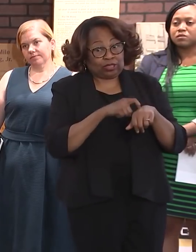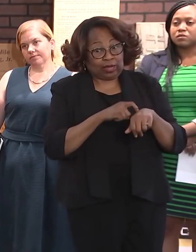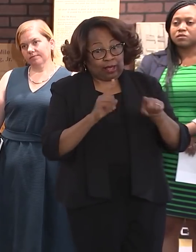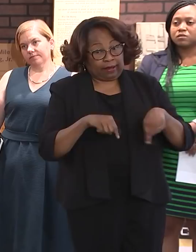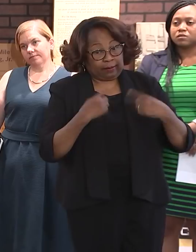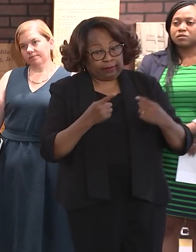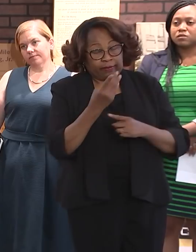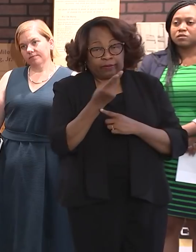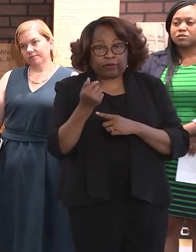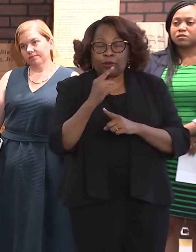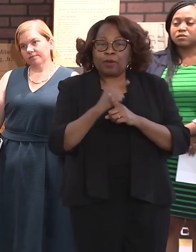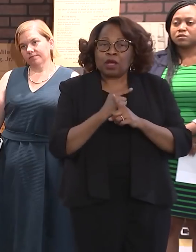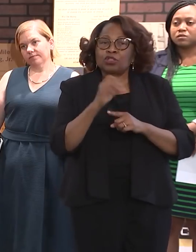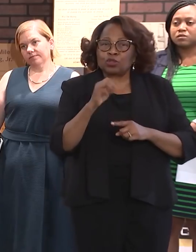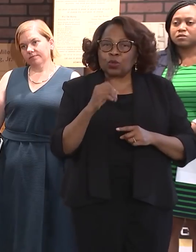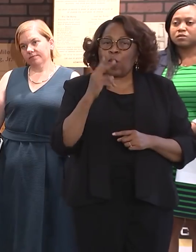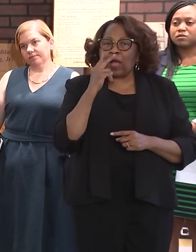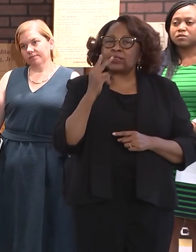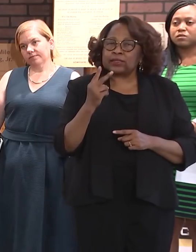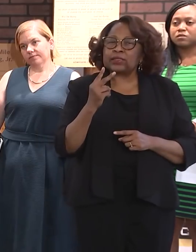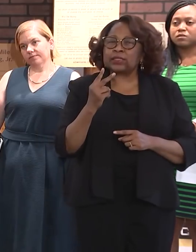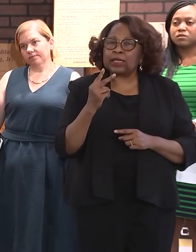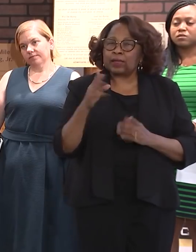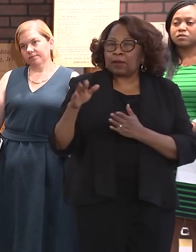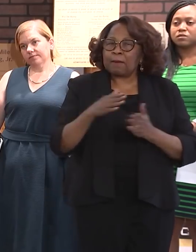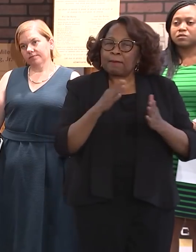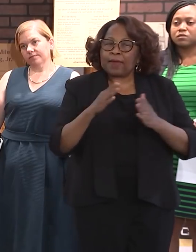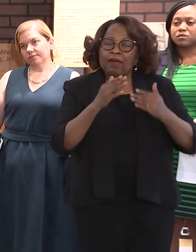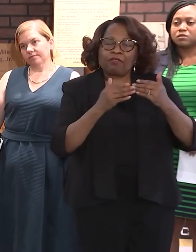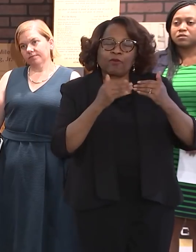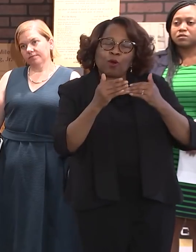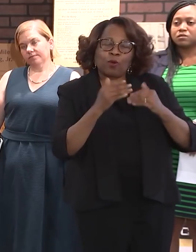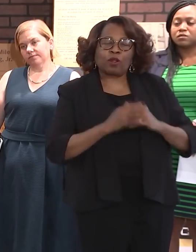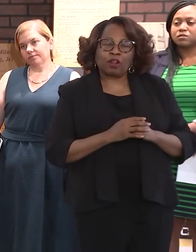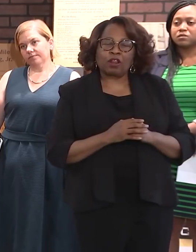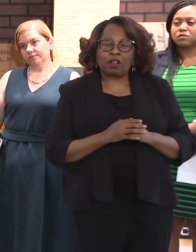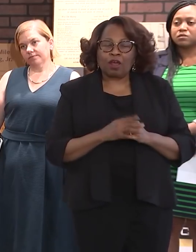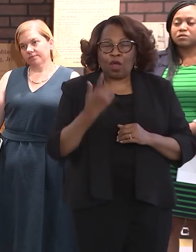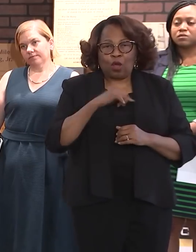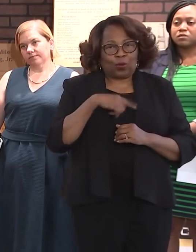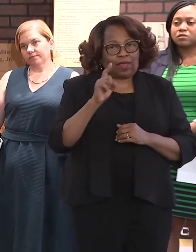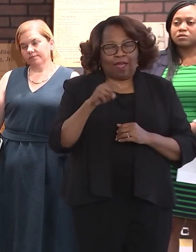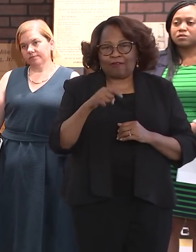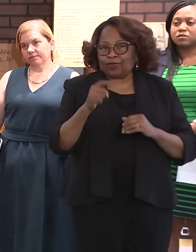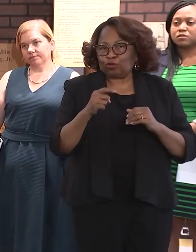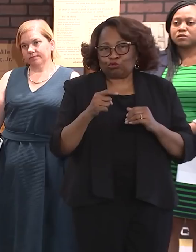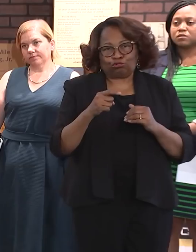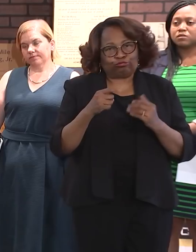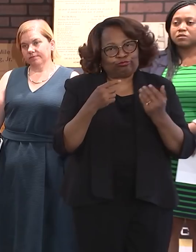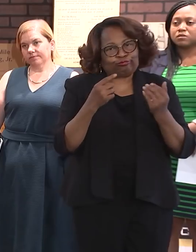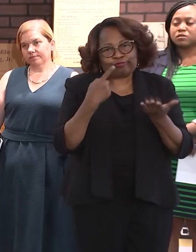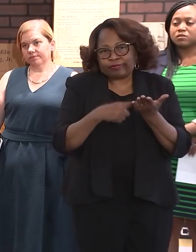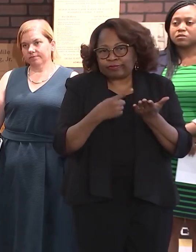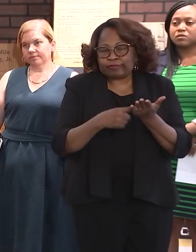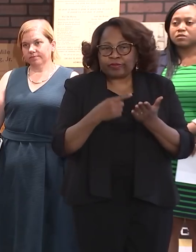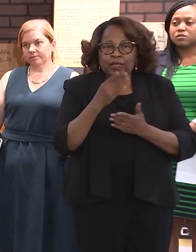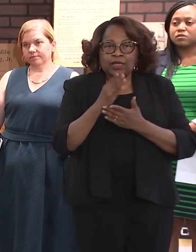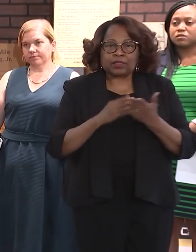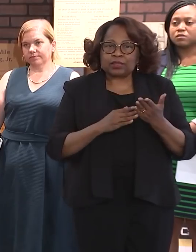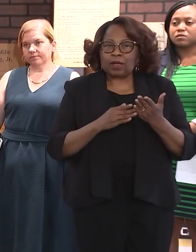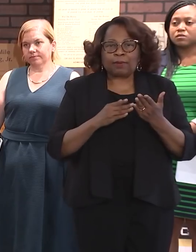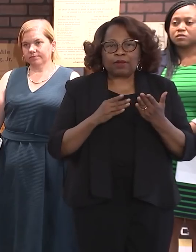over the last couple months. So I do see a path forward. We've got to address some of the